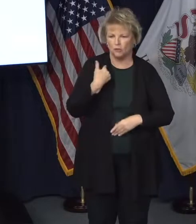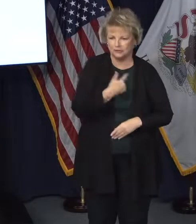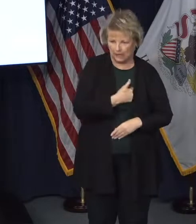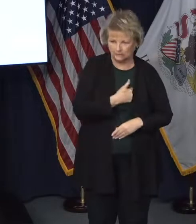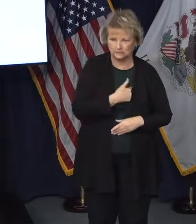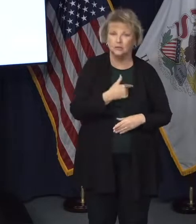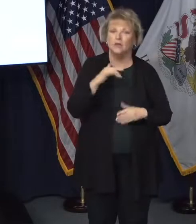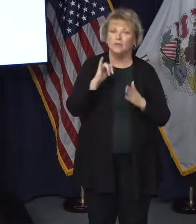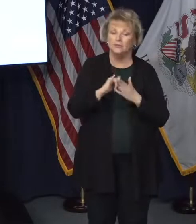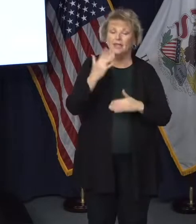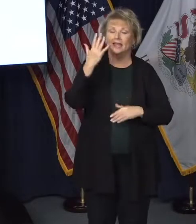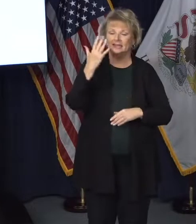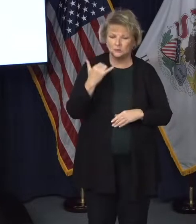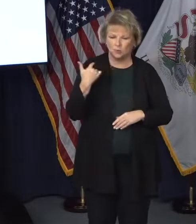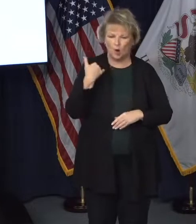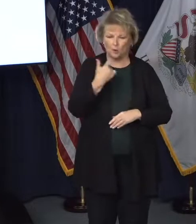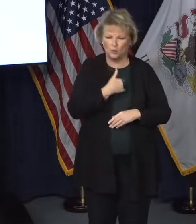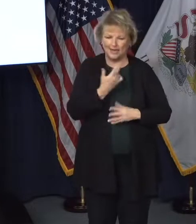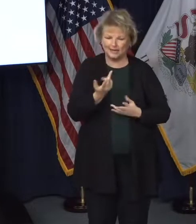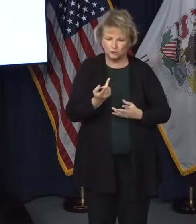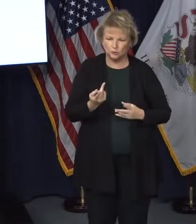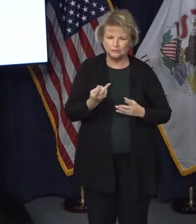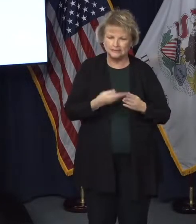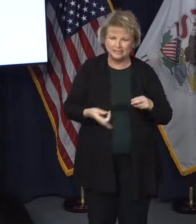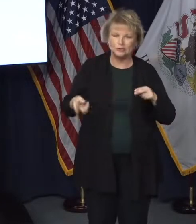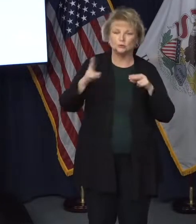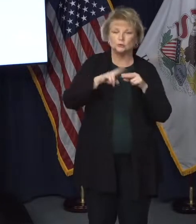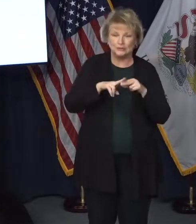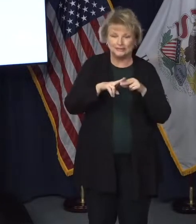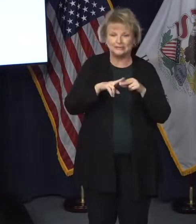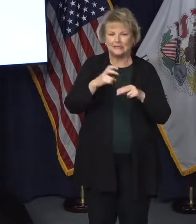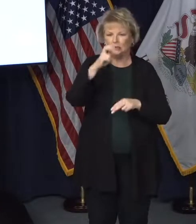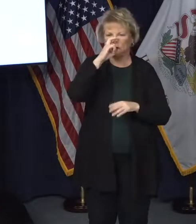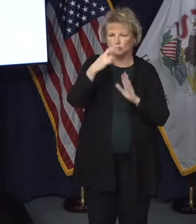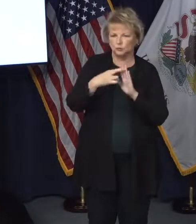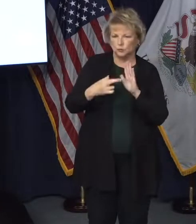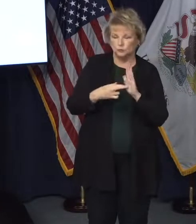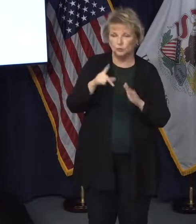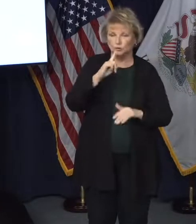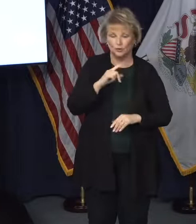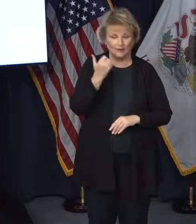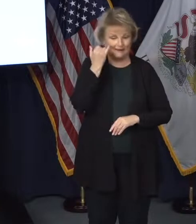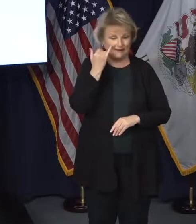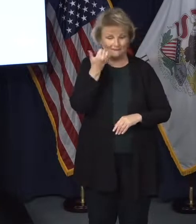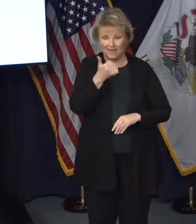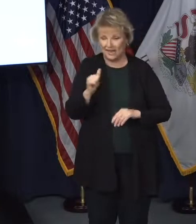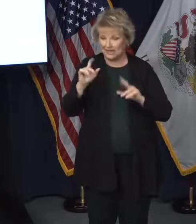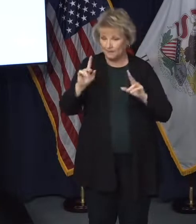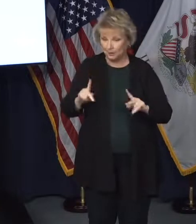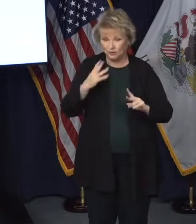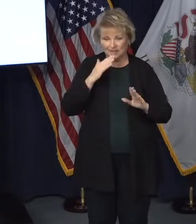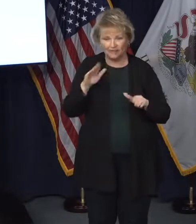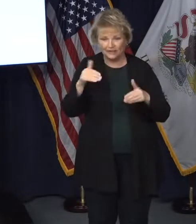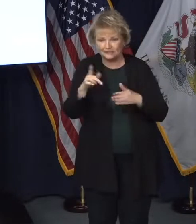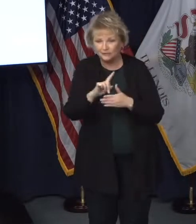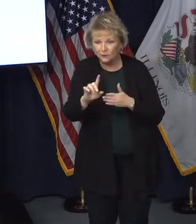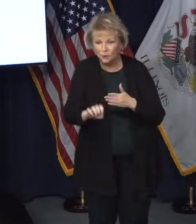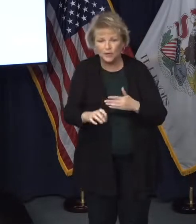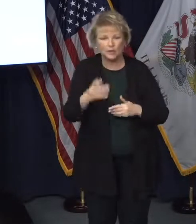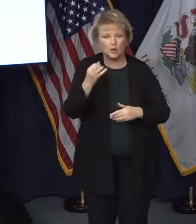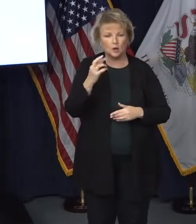so much that we had to intensify the mitigations to make sure we can create a bed for anybody who, over Thanksgiving,